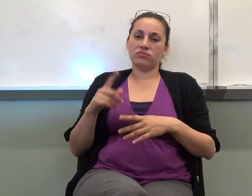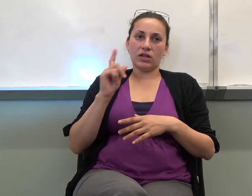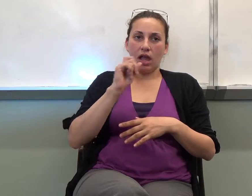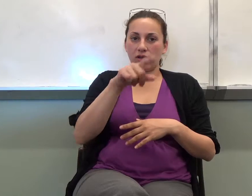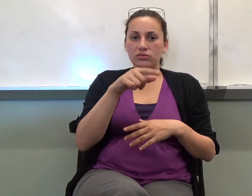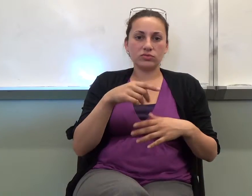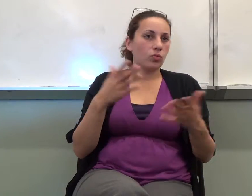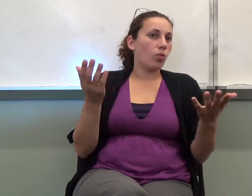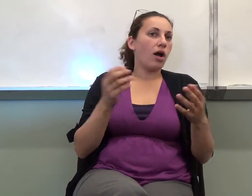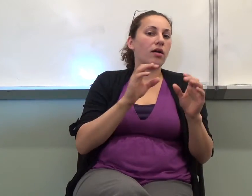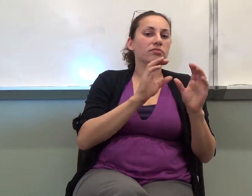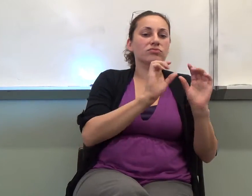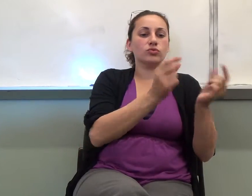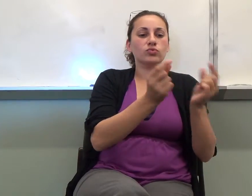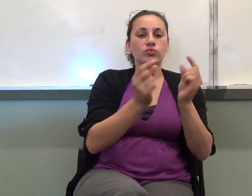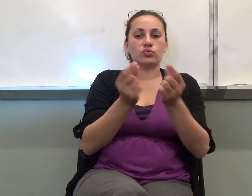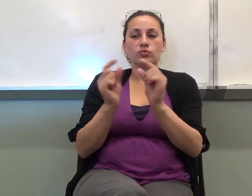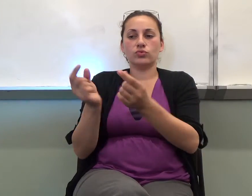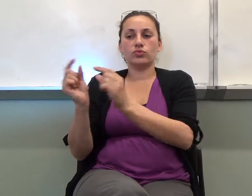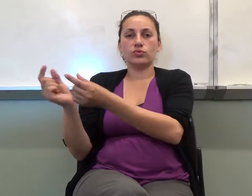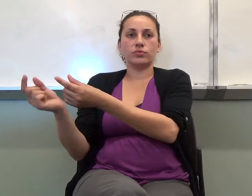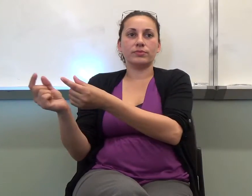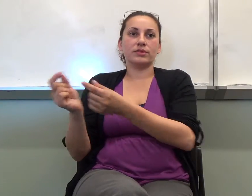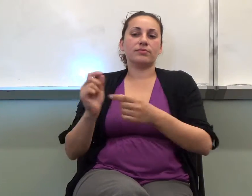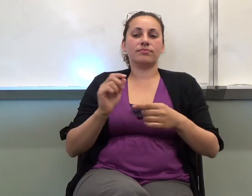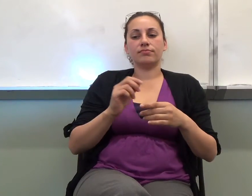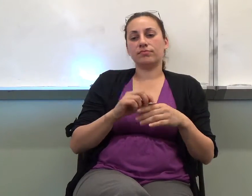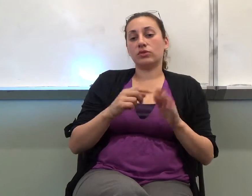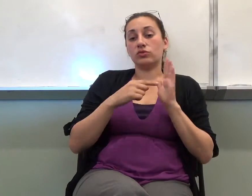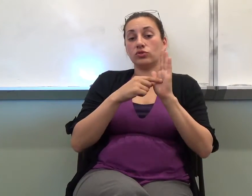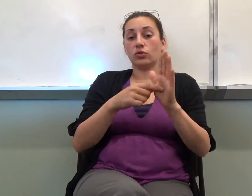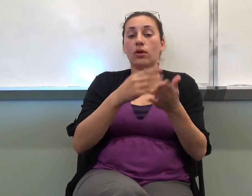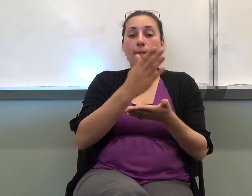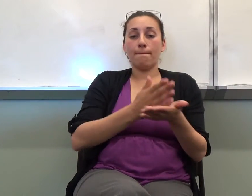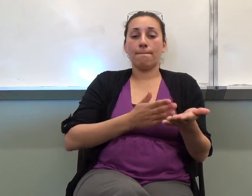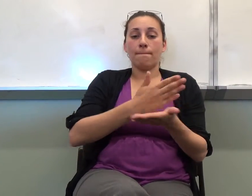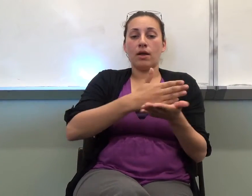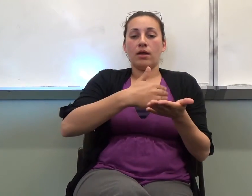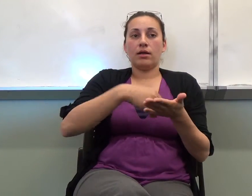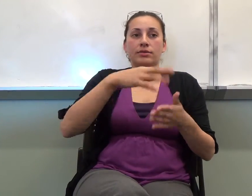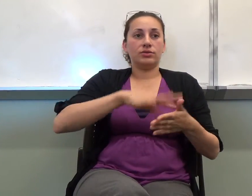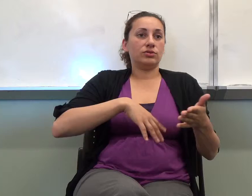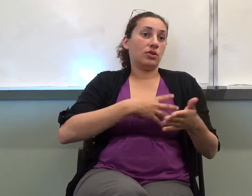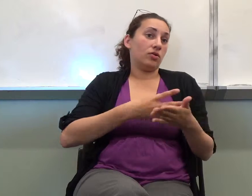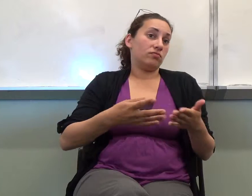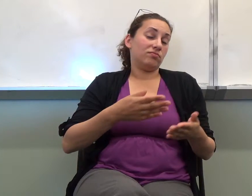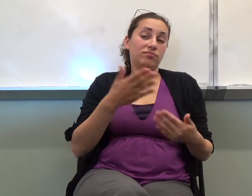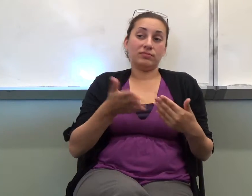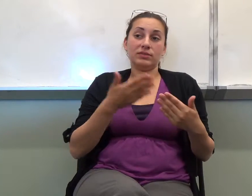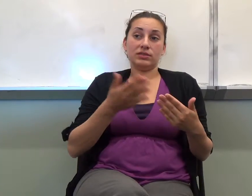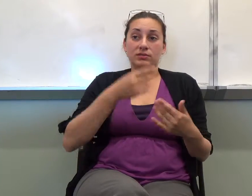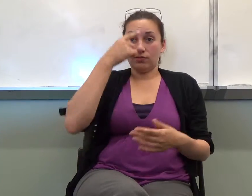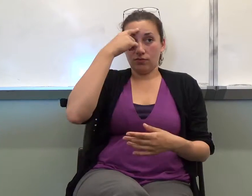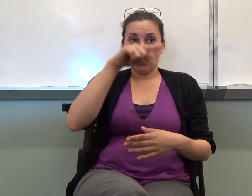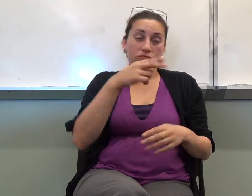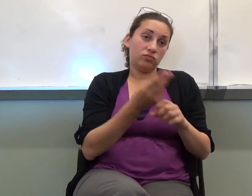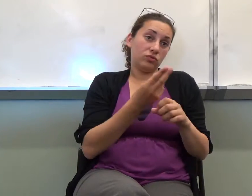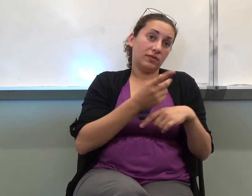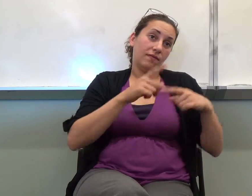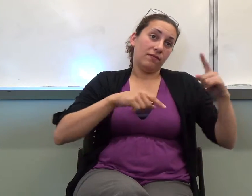intervals. And it will present it as a pie chart. And it does it automatically. It graphs it for you. It's very nice. It'll even use different colors if you've got a color printer and